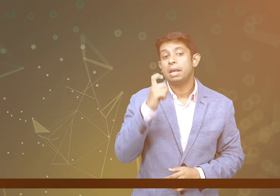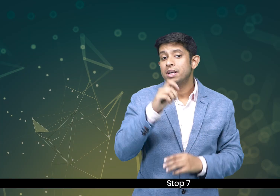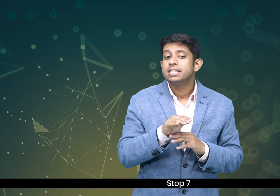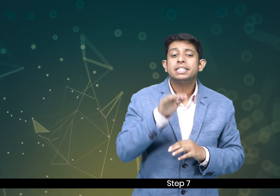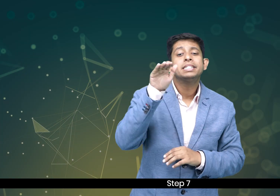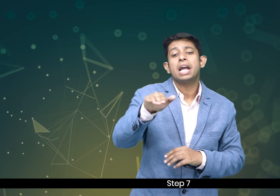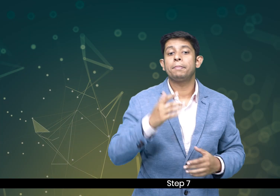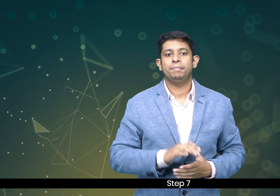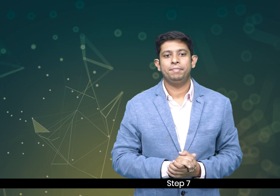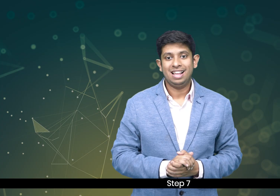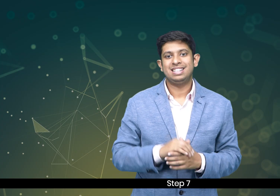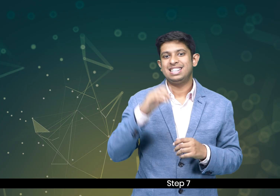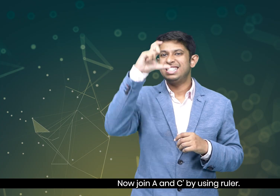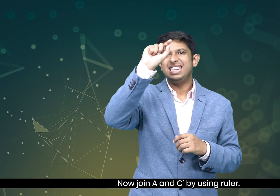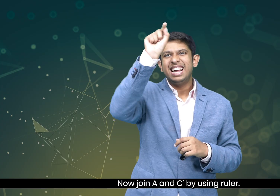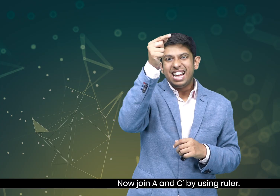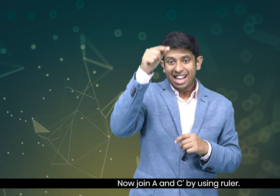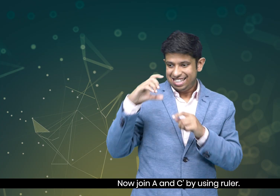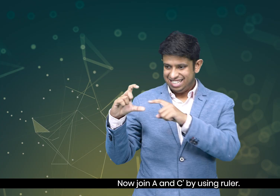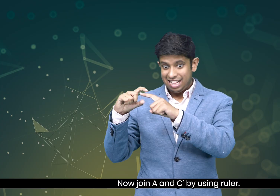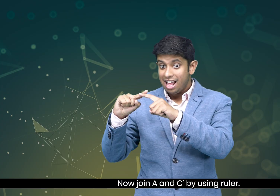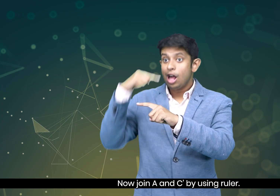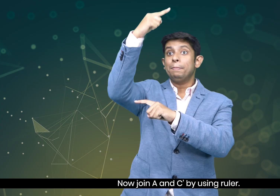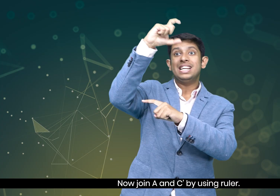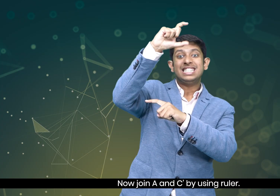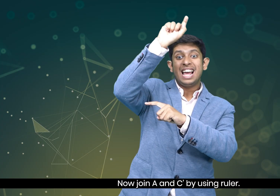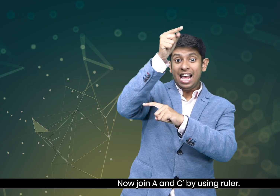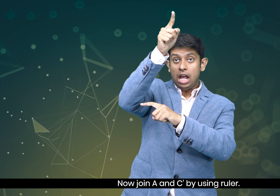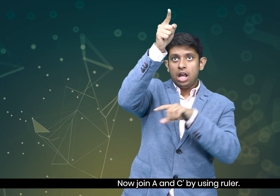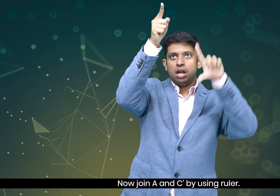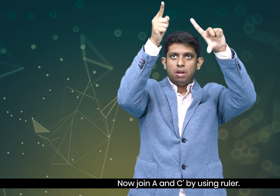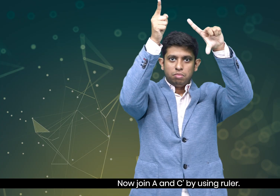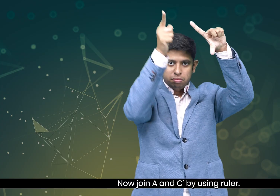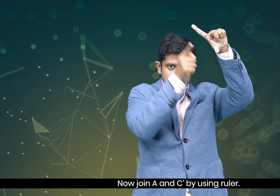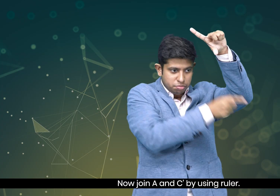Step 7. Now join A and C' by using ruler.